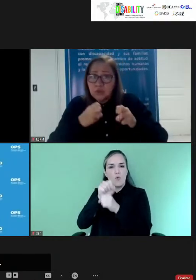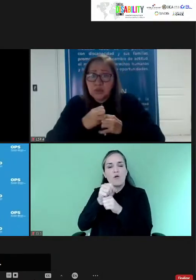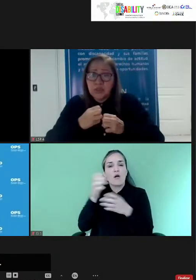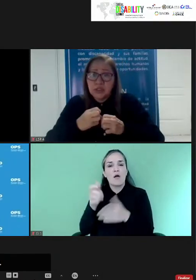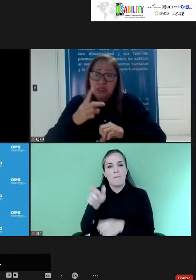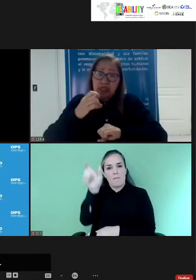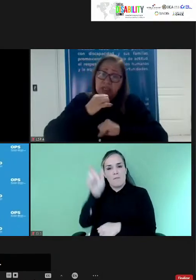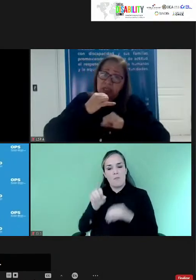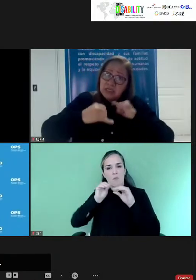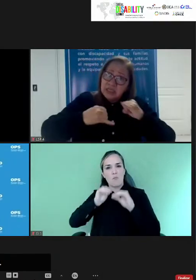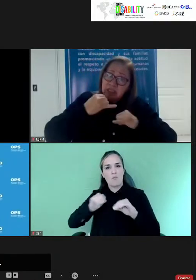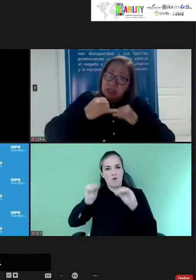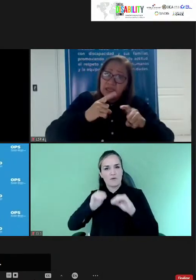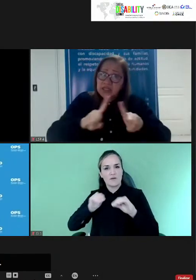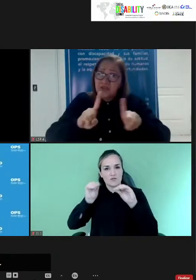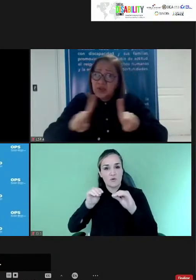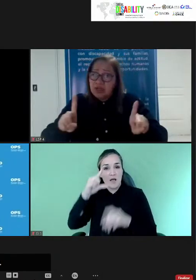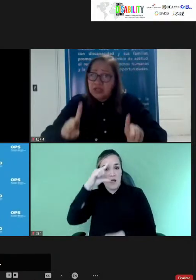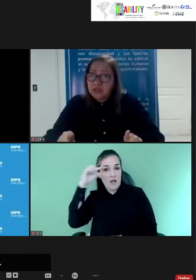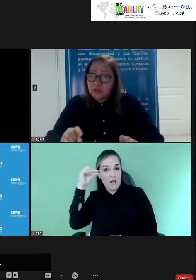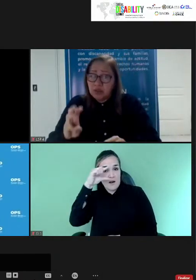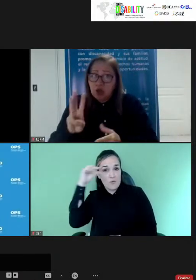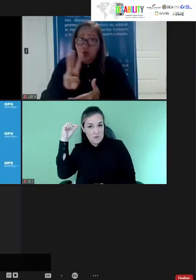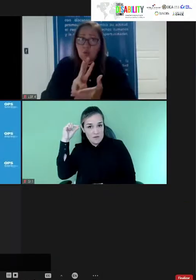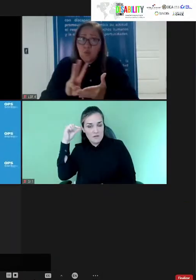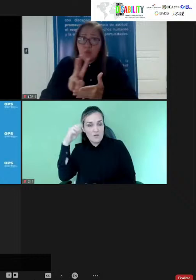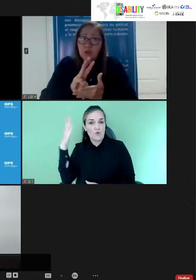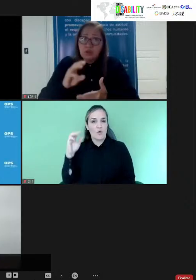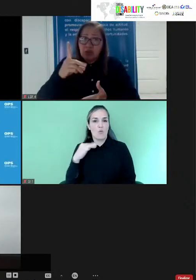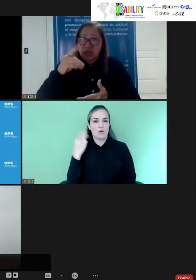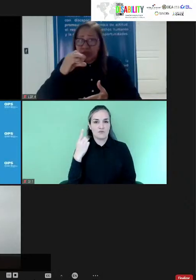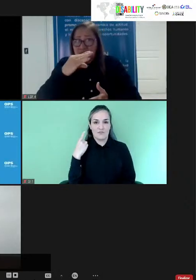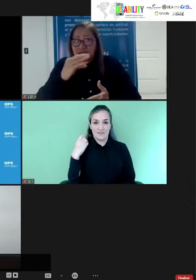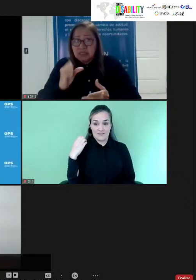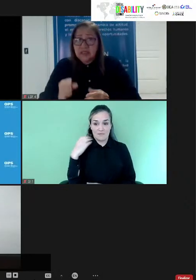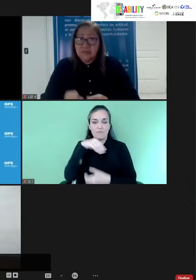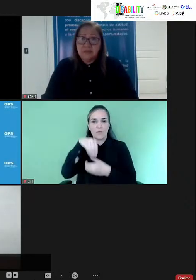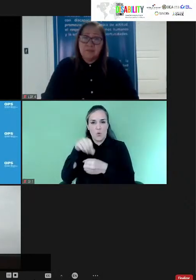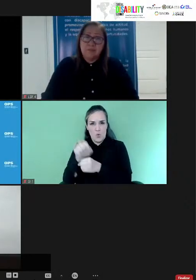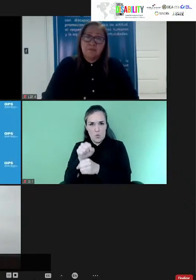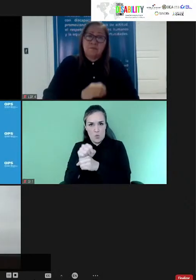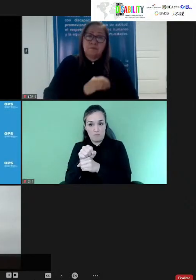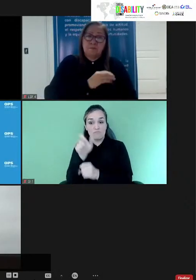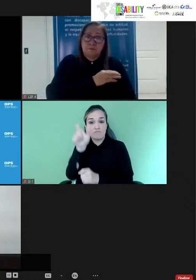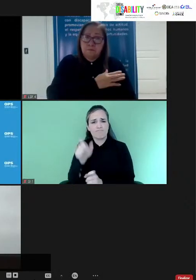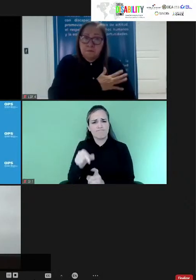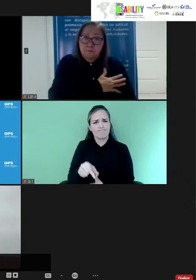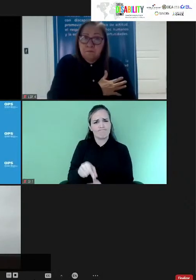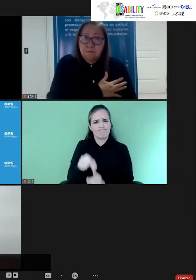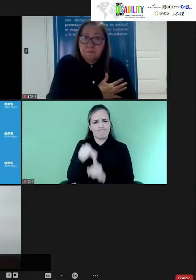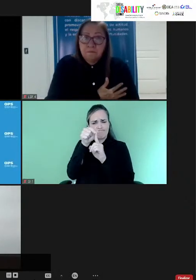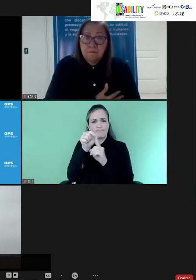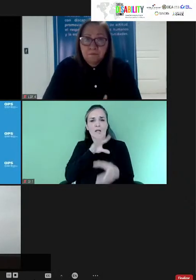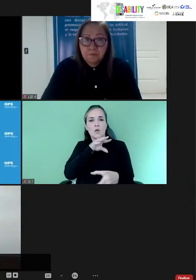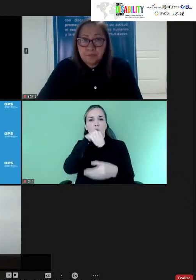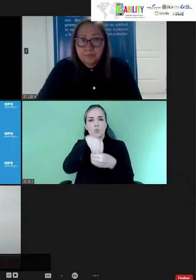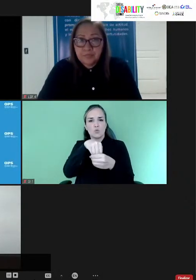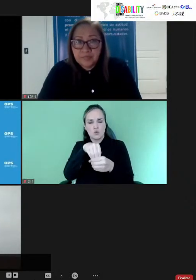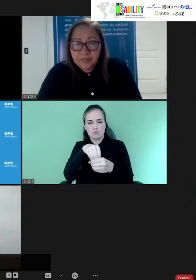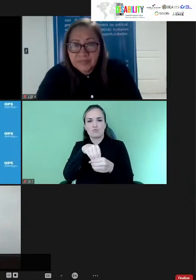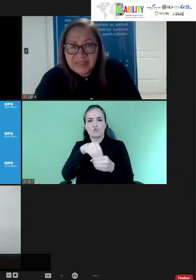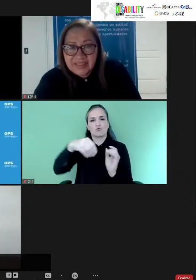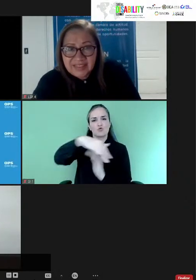associate professor at the university of wichita in washington dc and she has